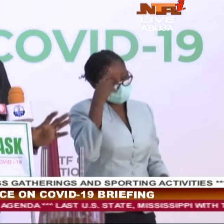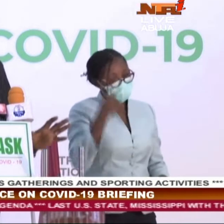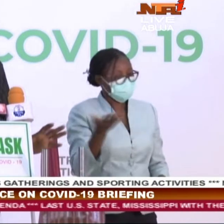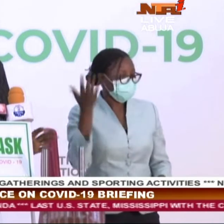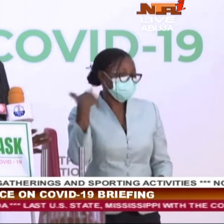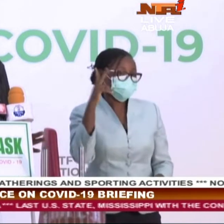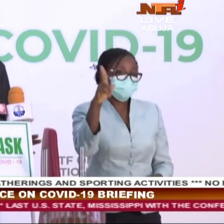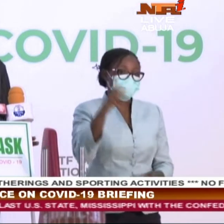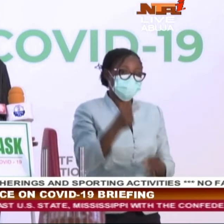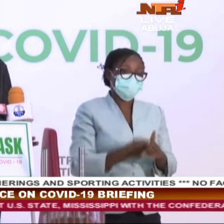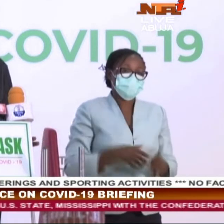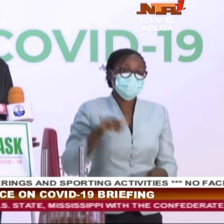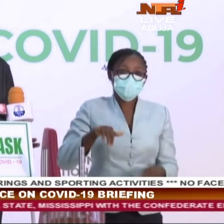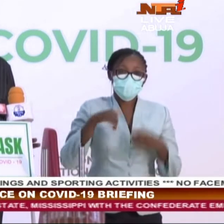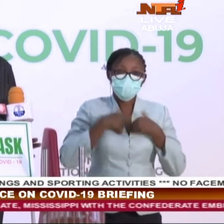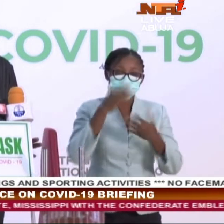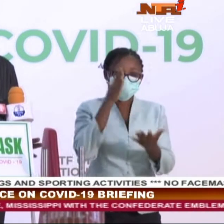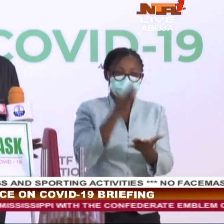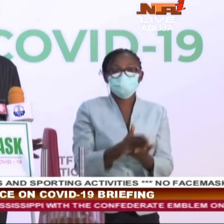not done anything.